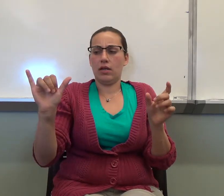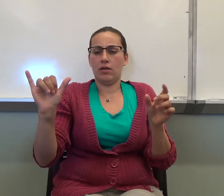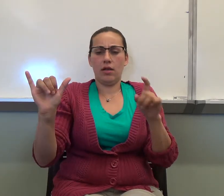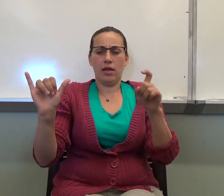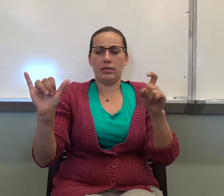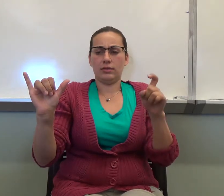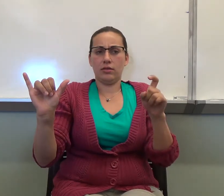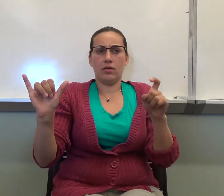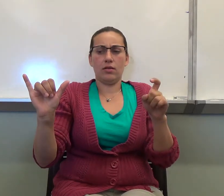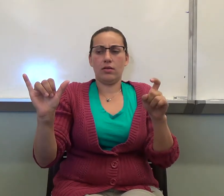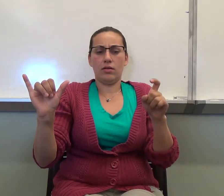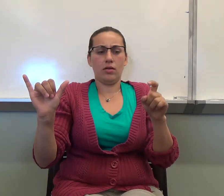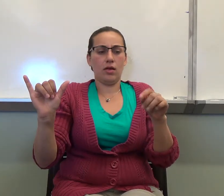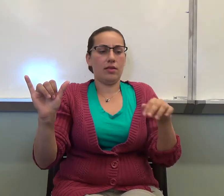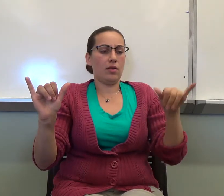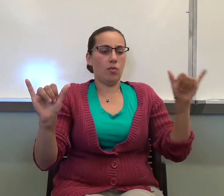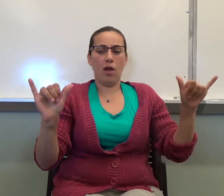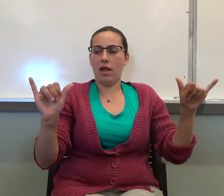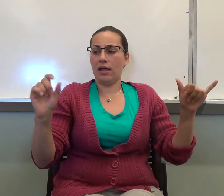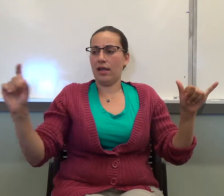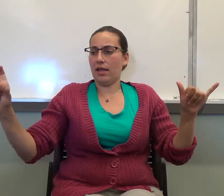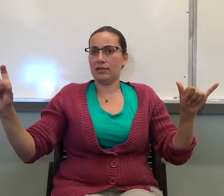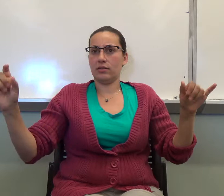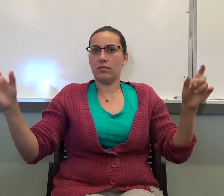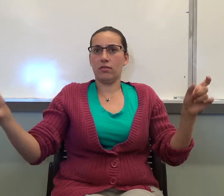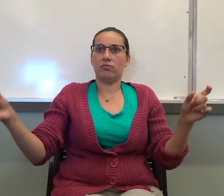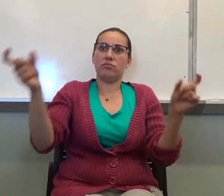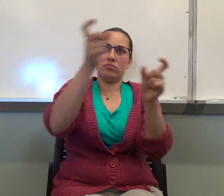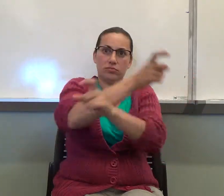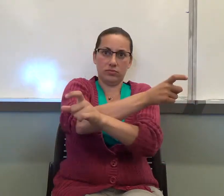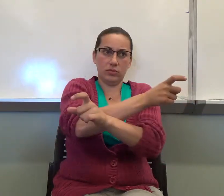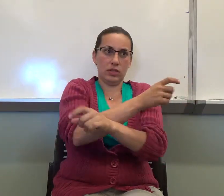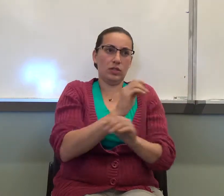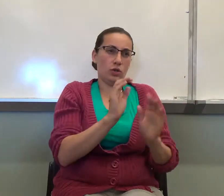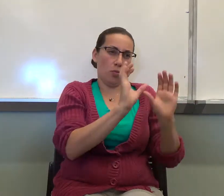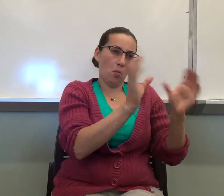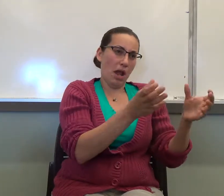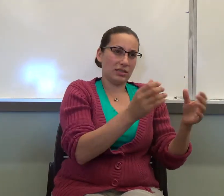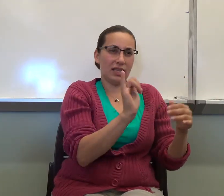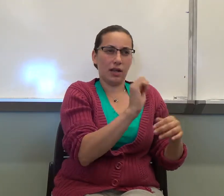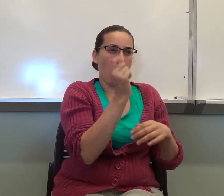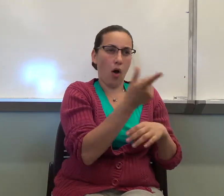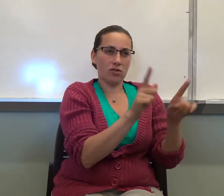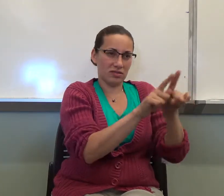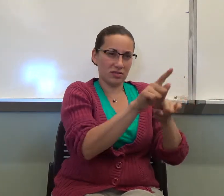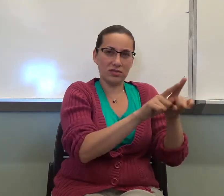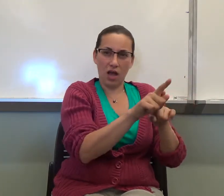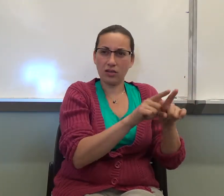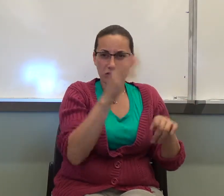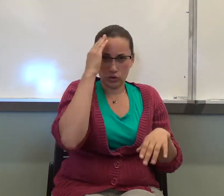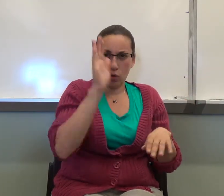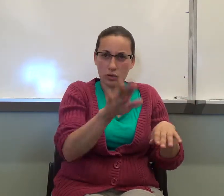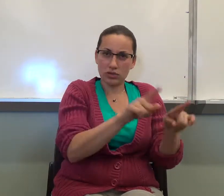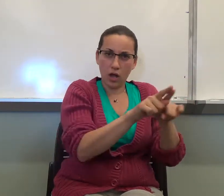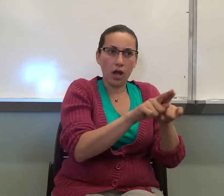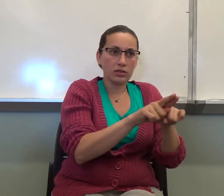huh? You do the laundry, put everything in the dryer, you know, the socks, everything in the dryer, all at once. And then you sort,